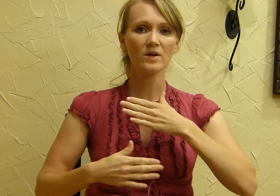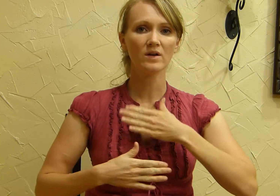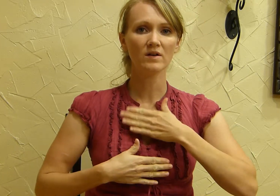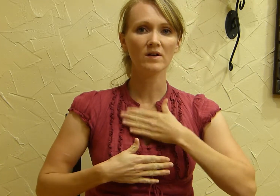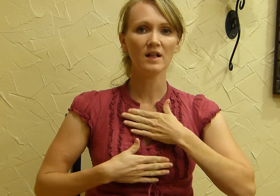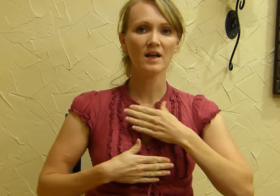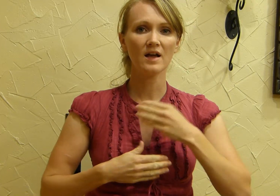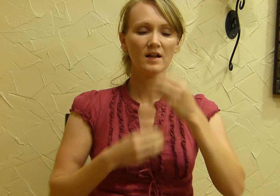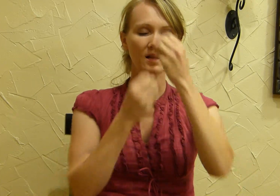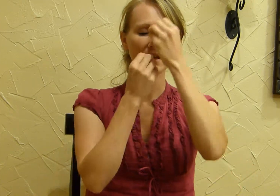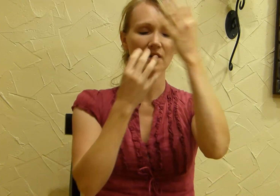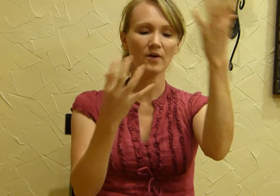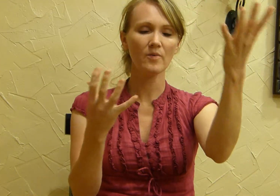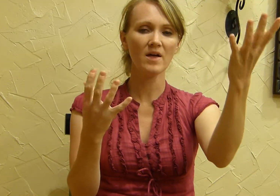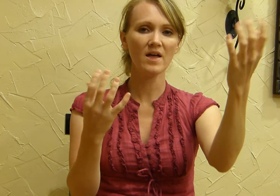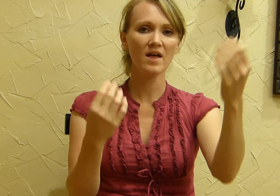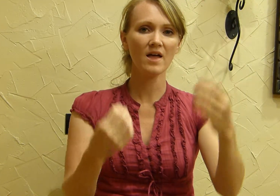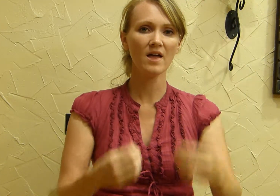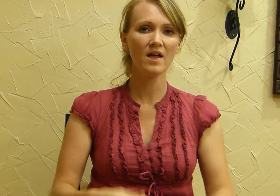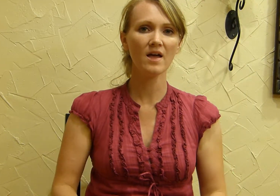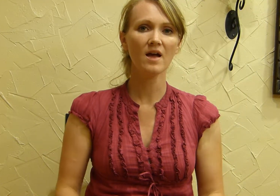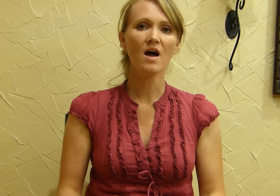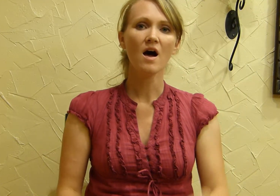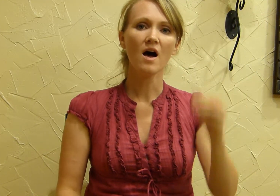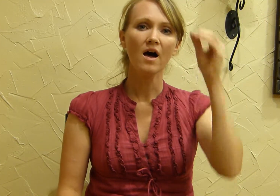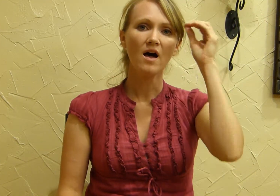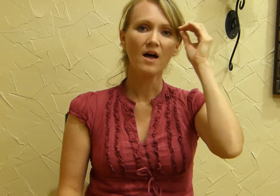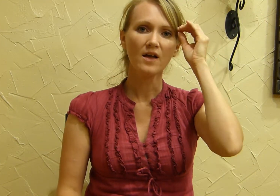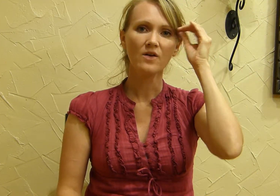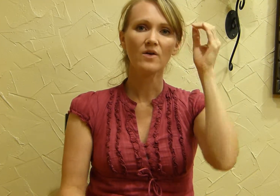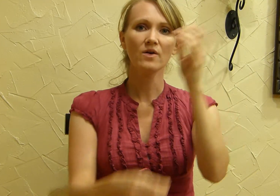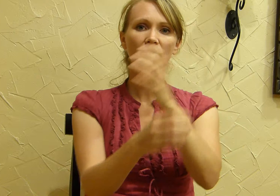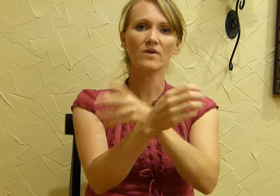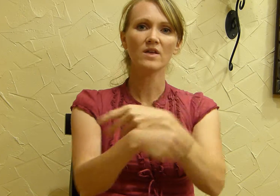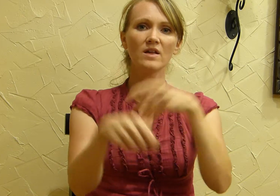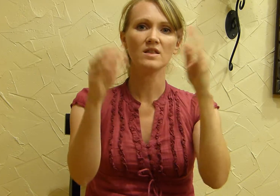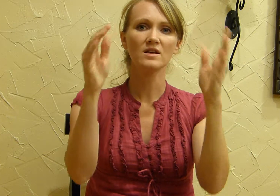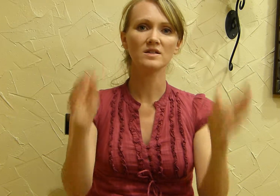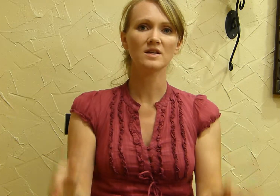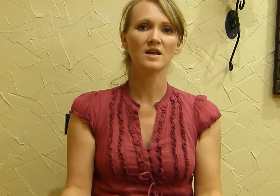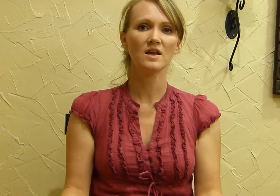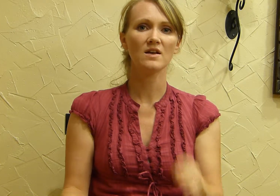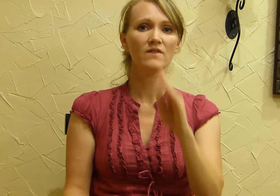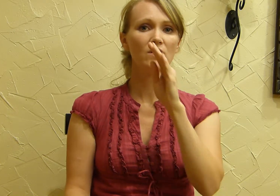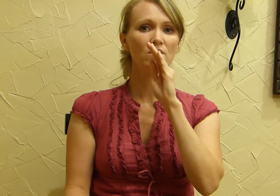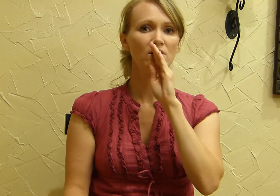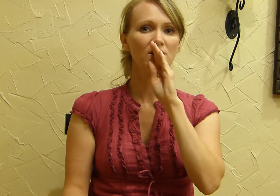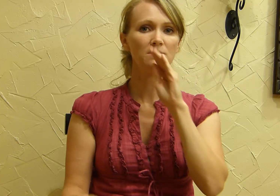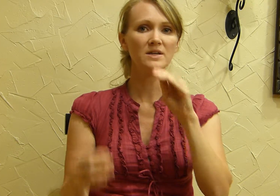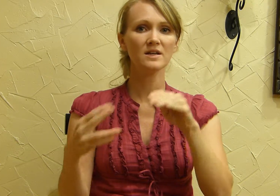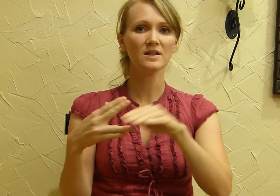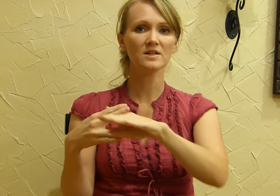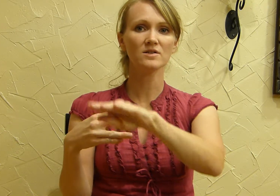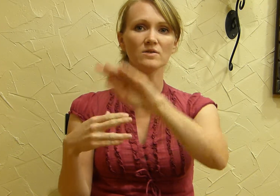will gladly obey. I know that the Savior speaks